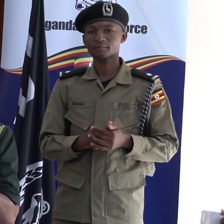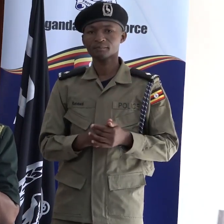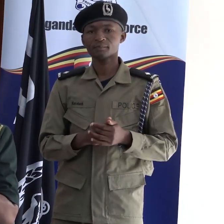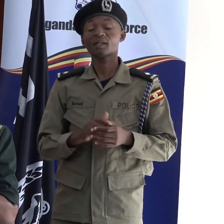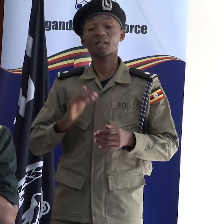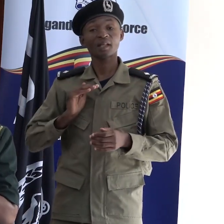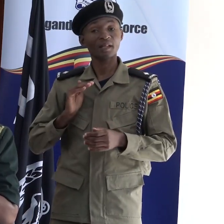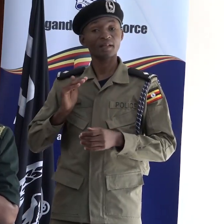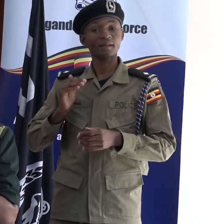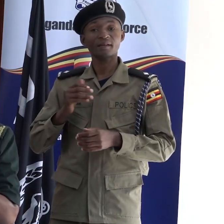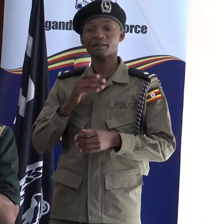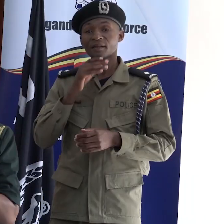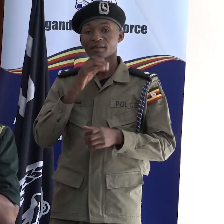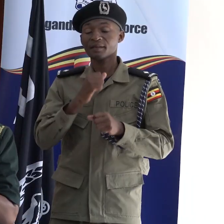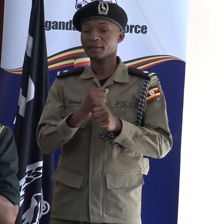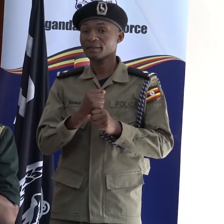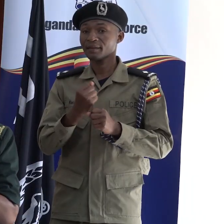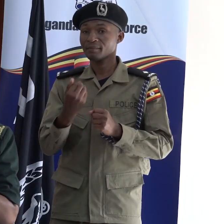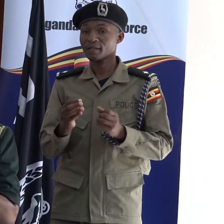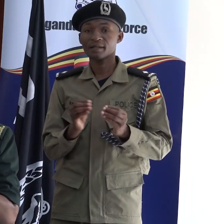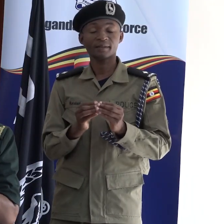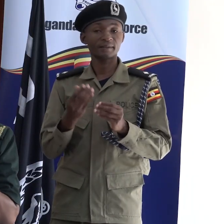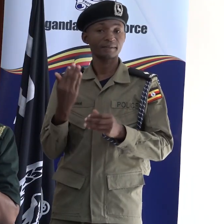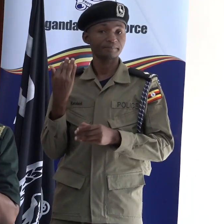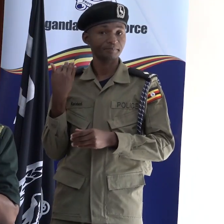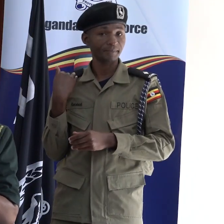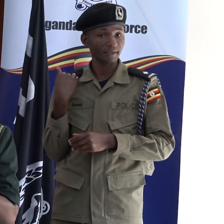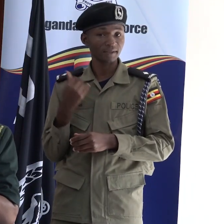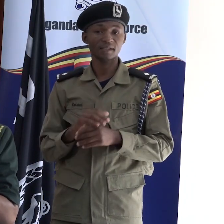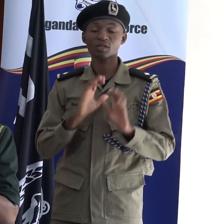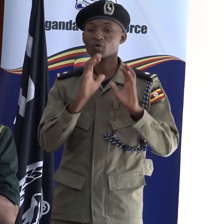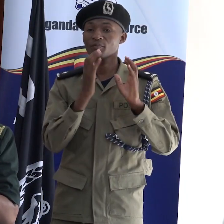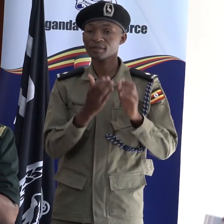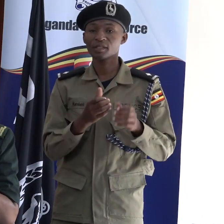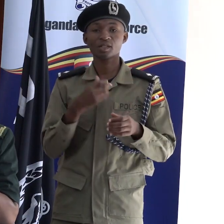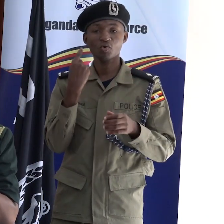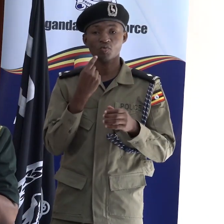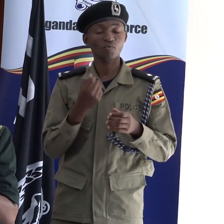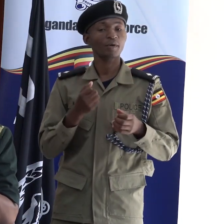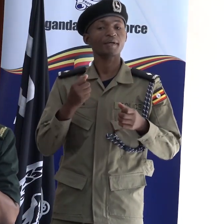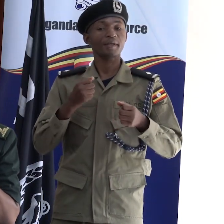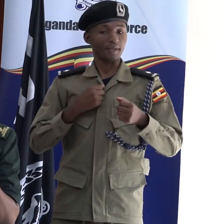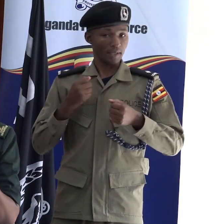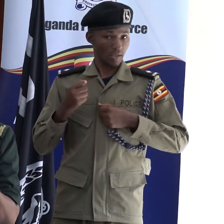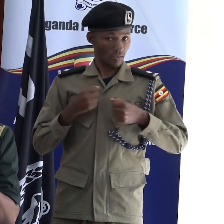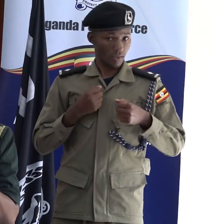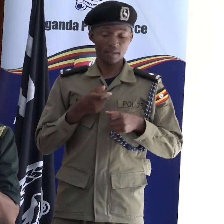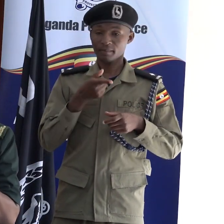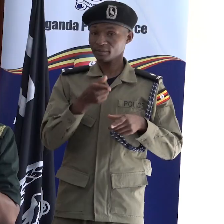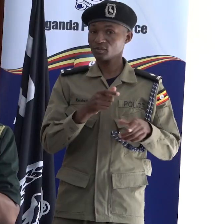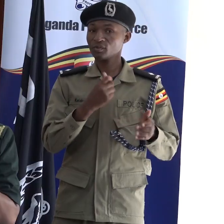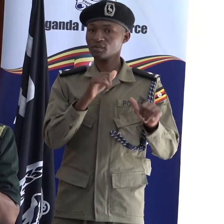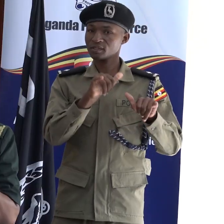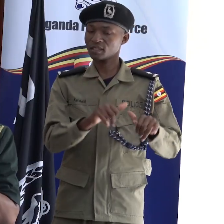the Banyarwanda community of Uganda. Wherever you are, if you are watching,